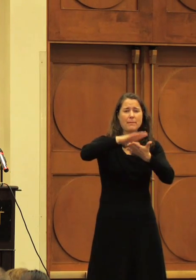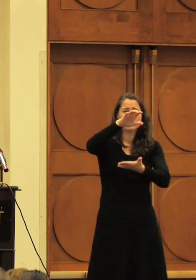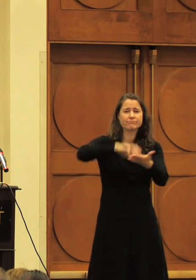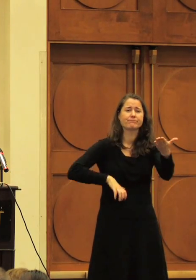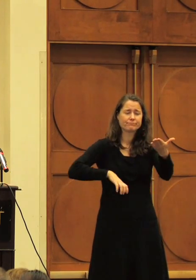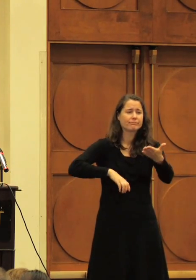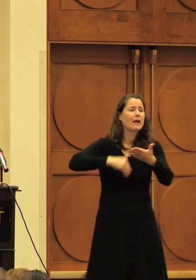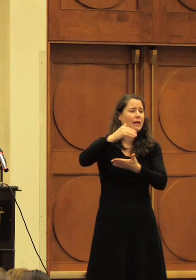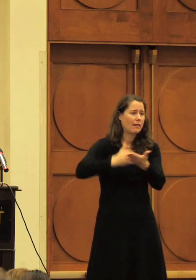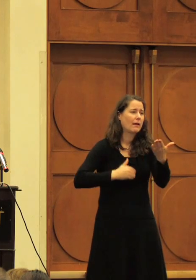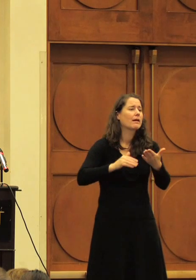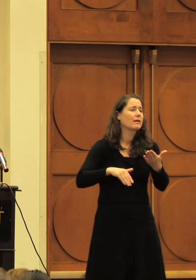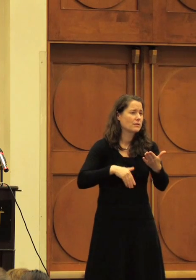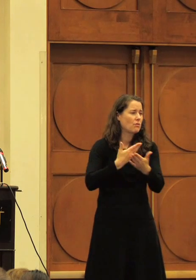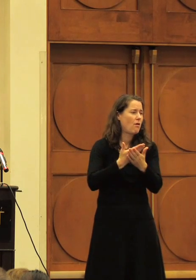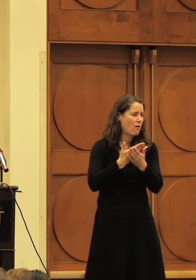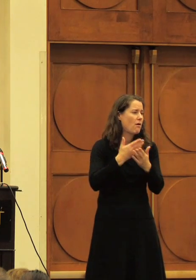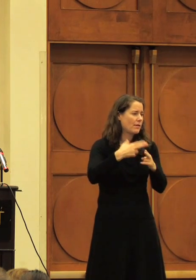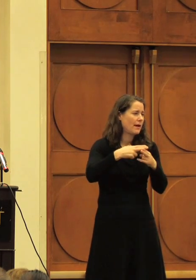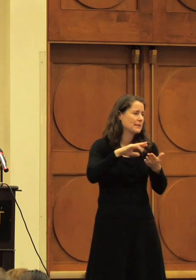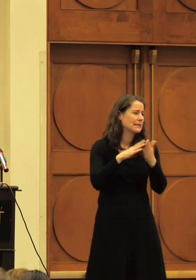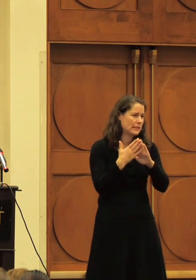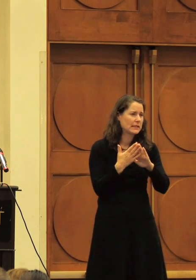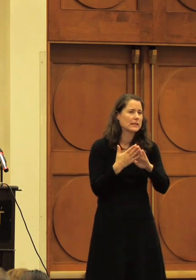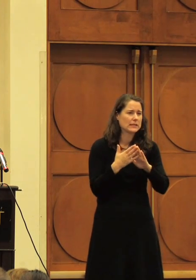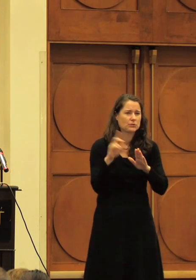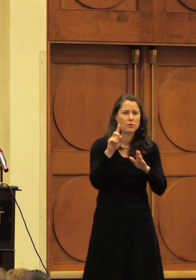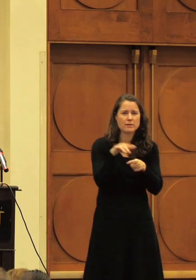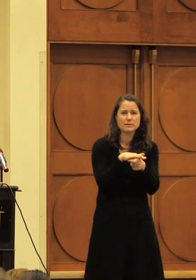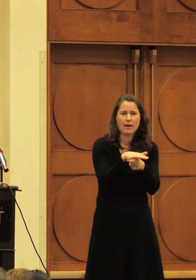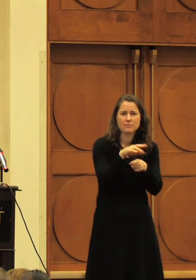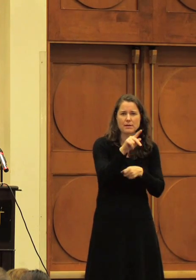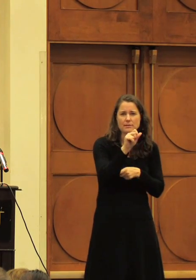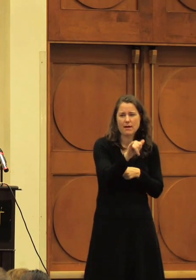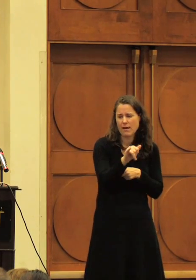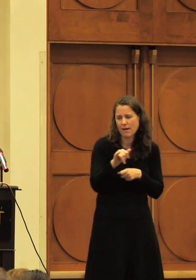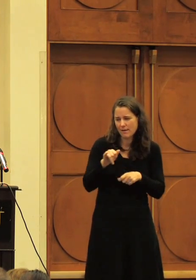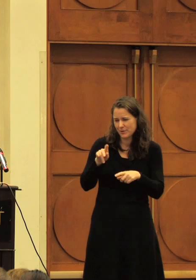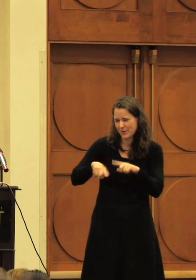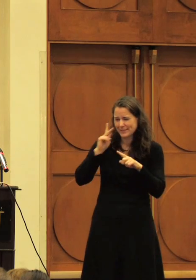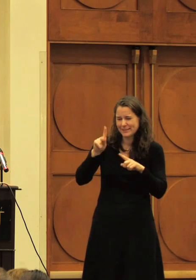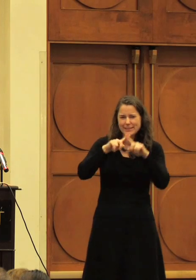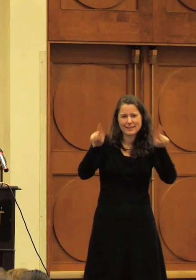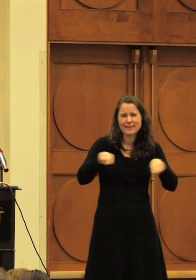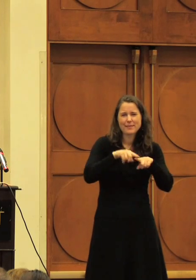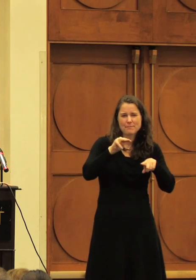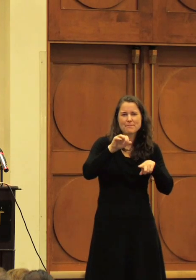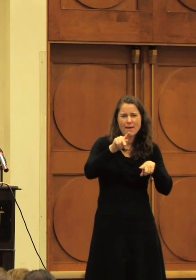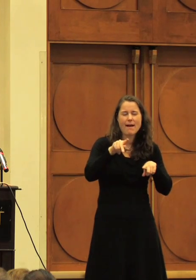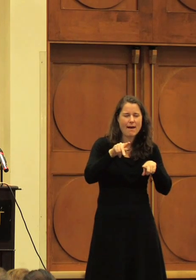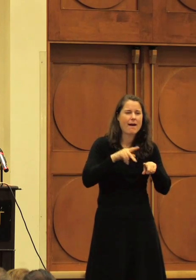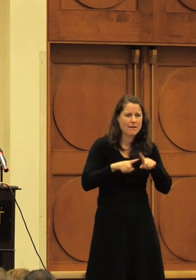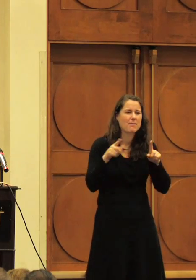tells where those cities are. If you can't see it on the map at the website, where the cities are in each